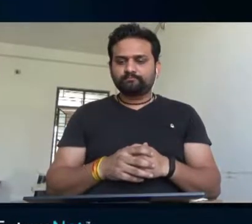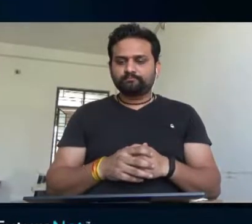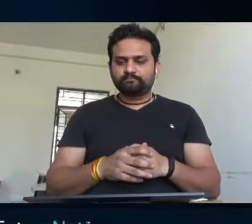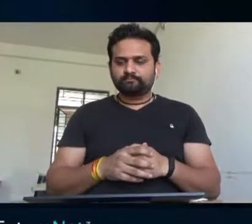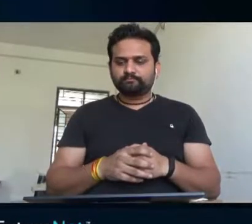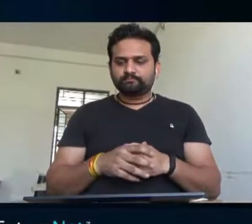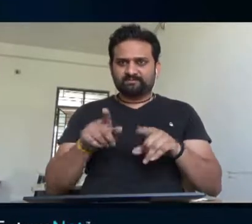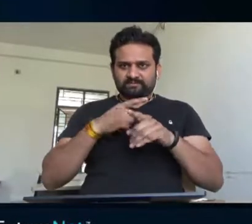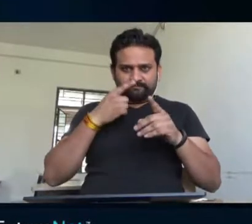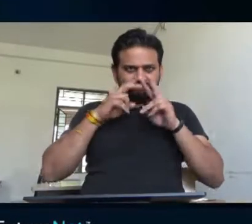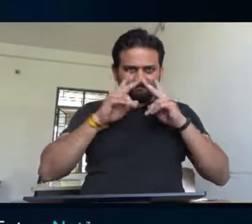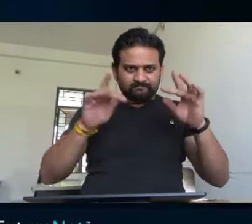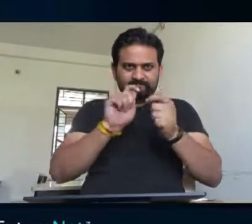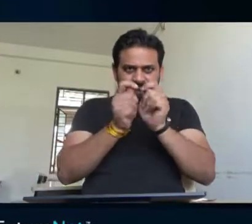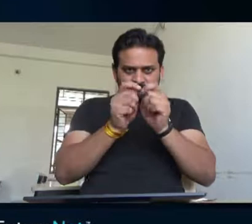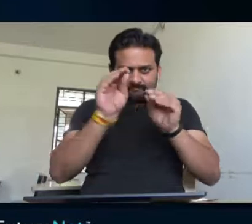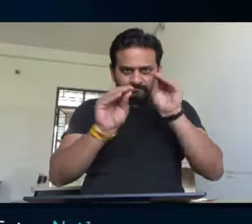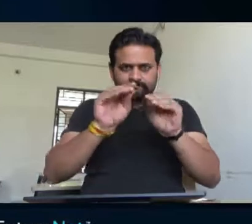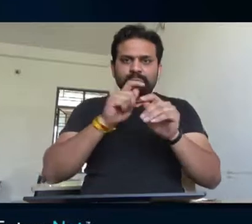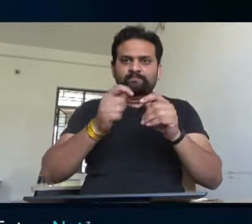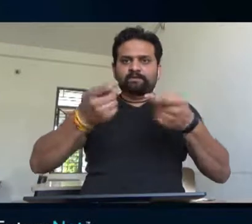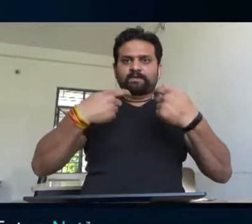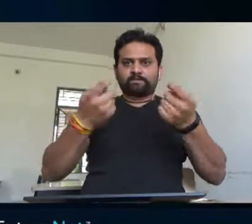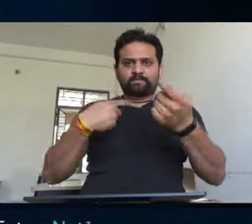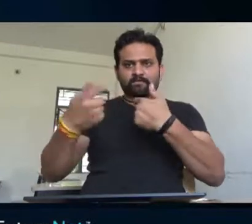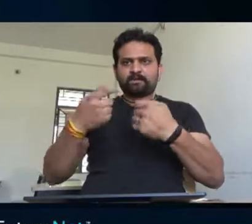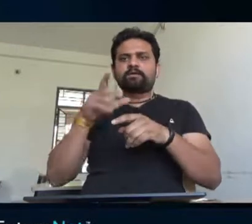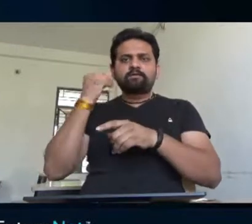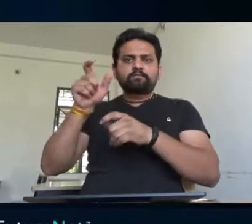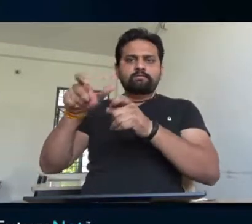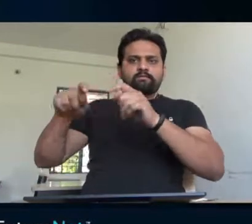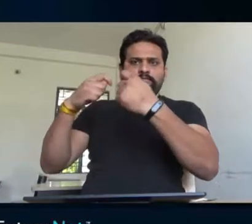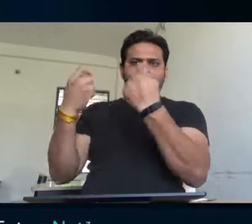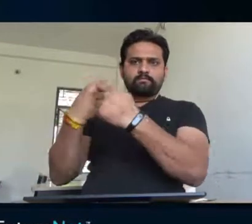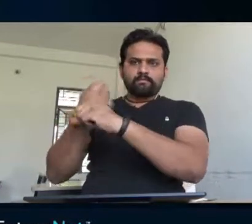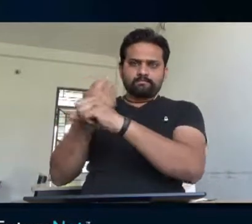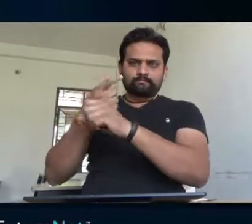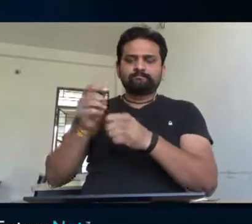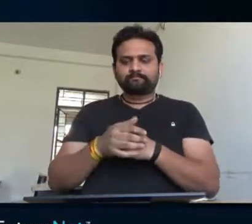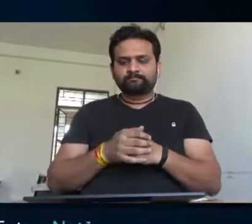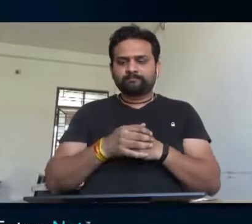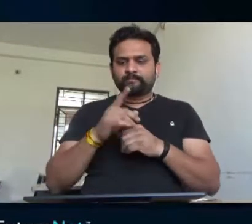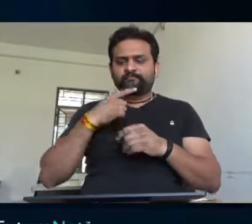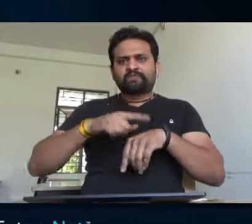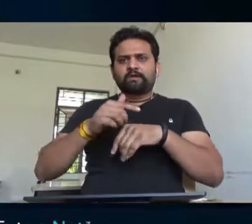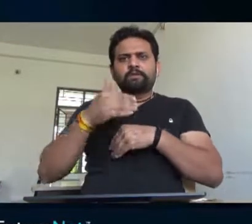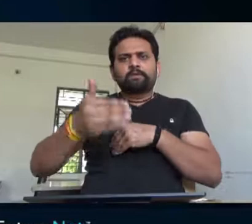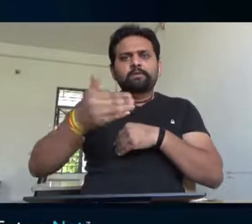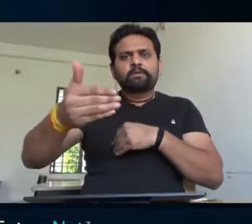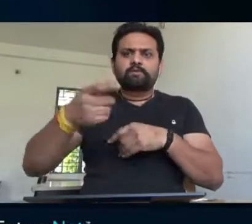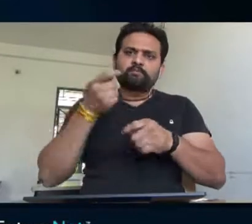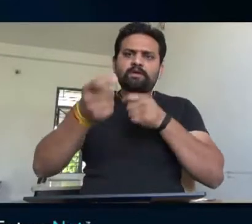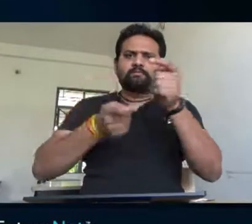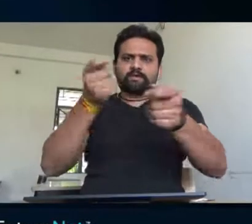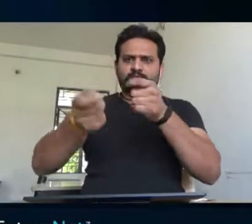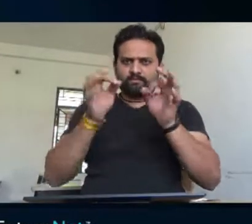activated by ourselves, by our team. They are doing that, and everybody will get his money in the next days. Don't worry about that.